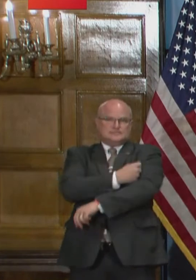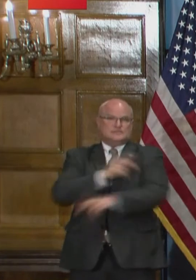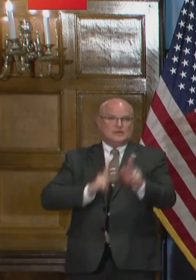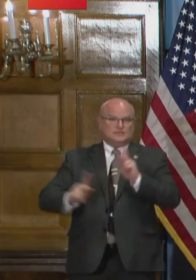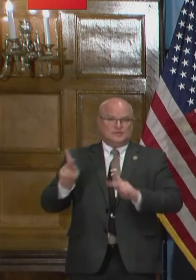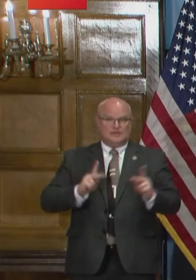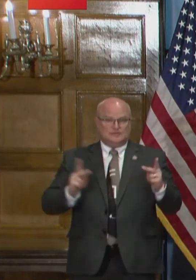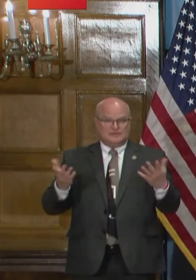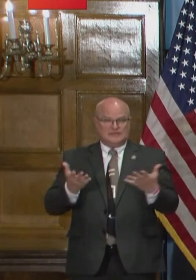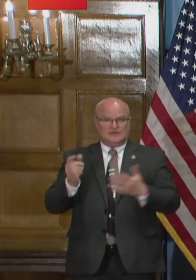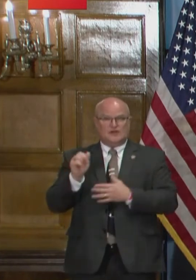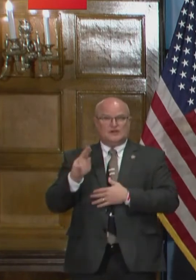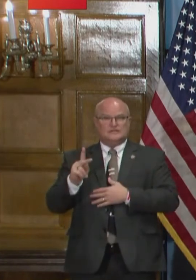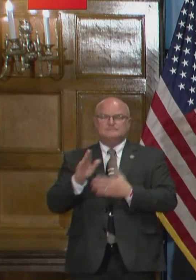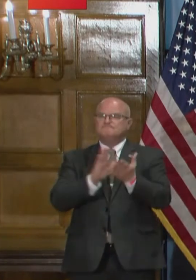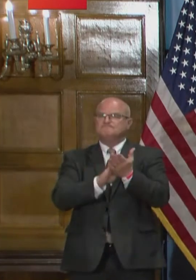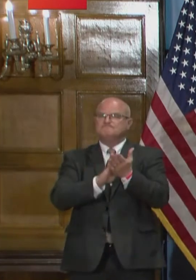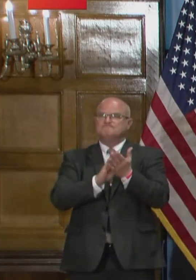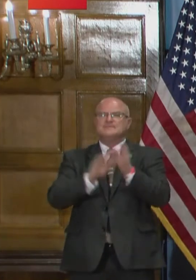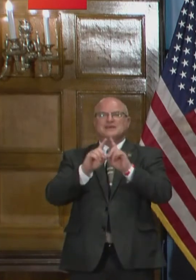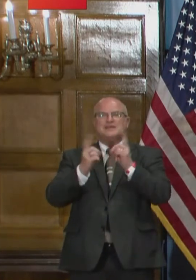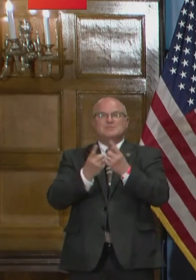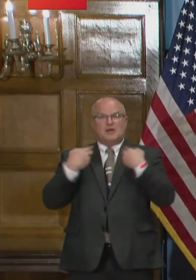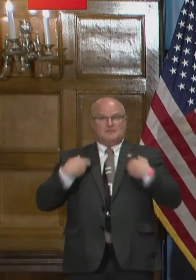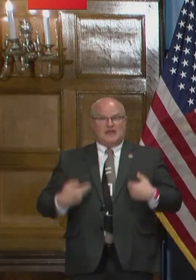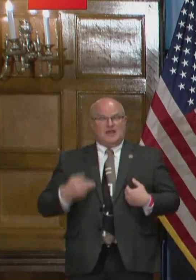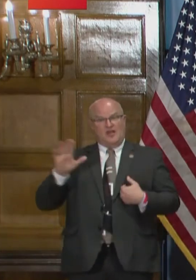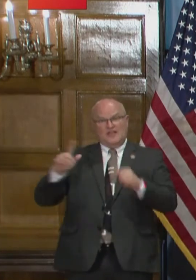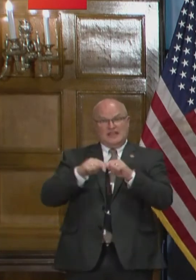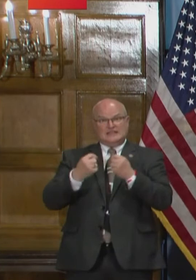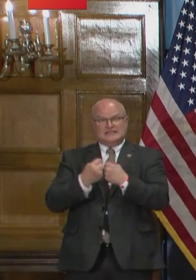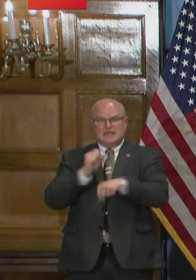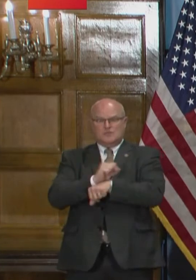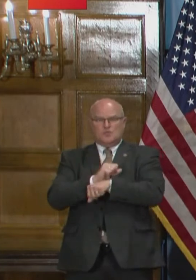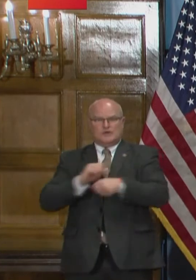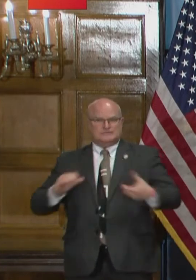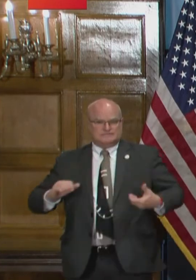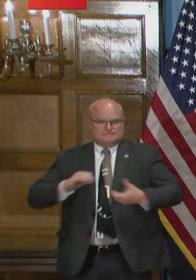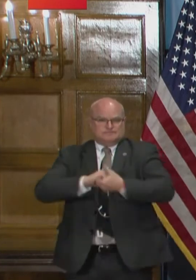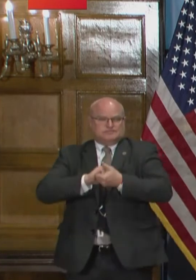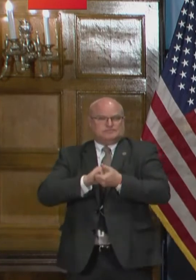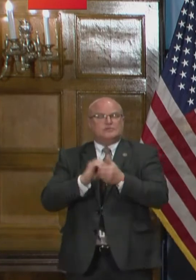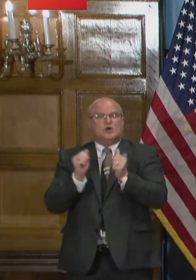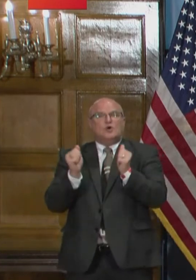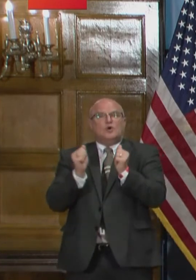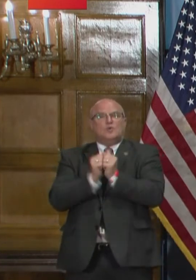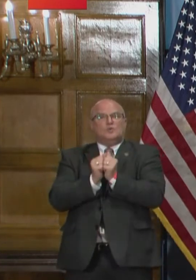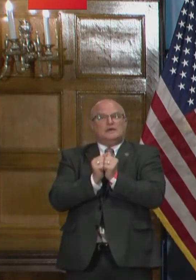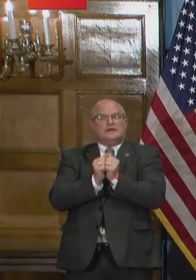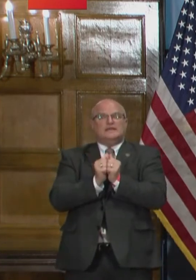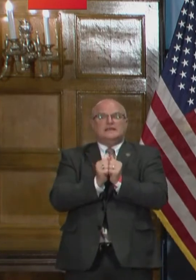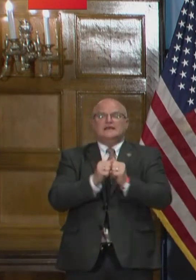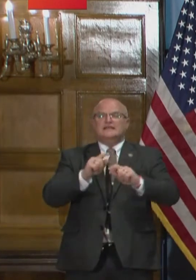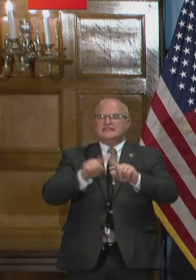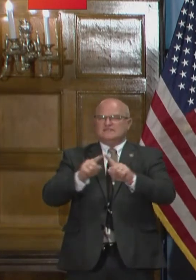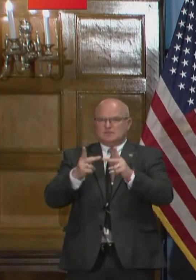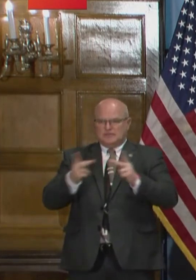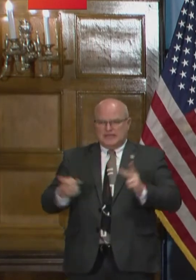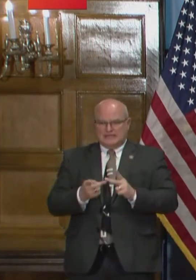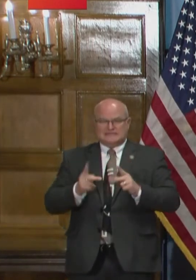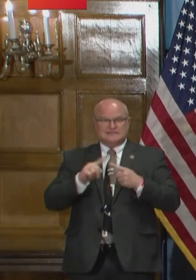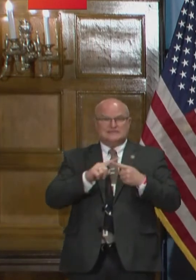want to applaud our Department of Health, their team, working together closely with the providers that include